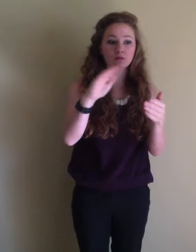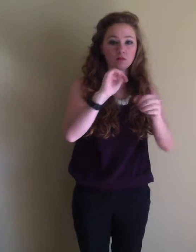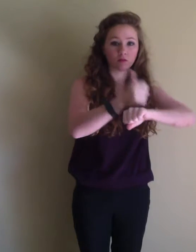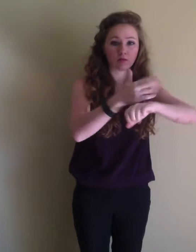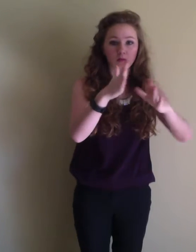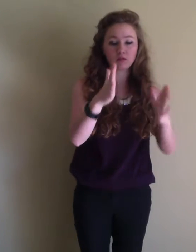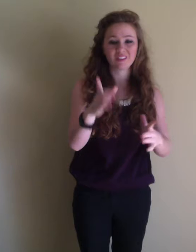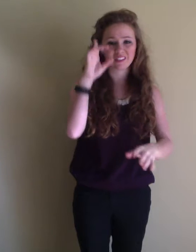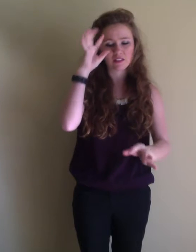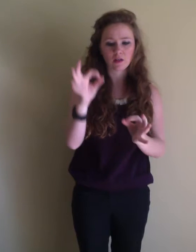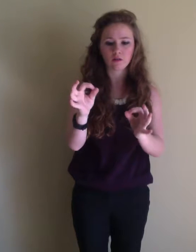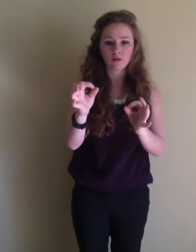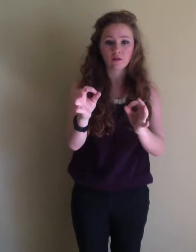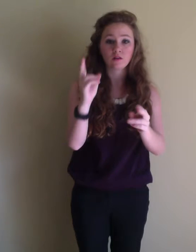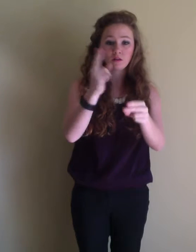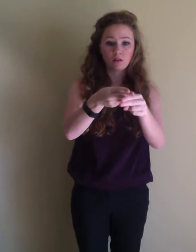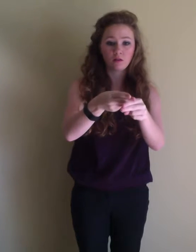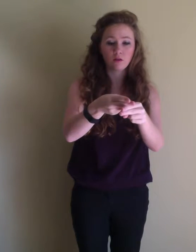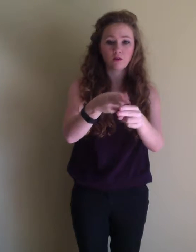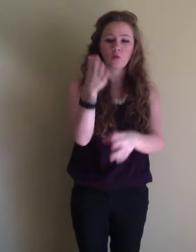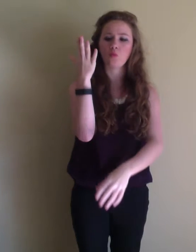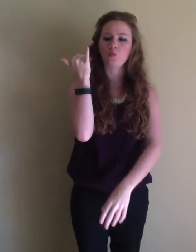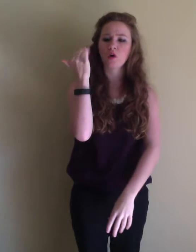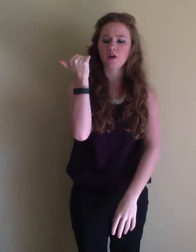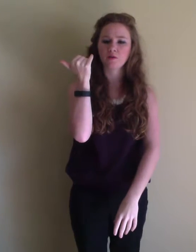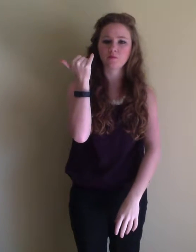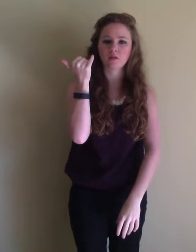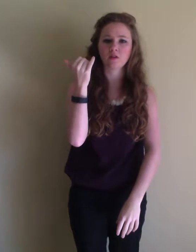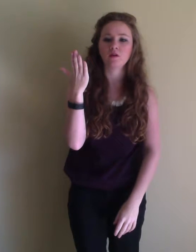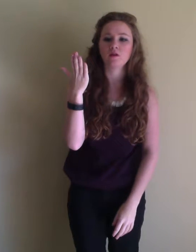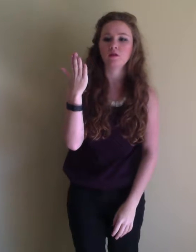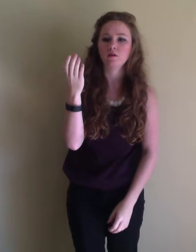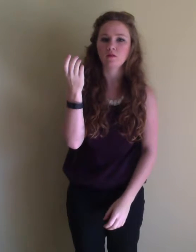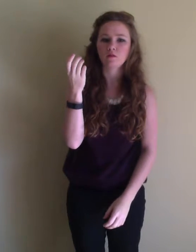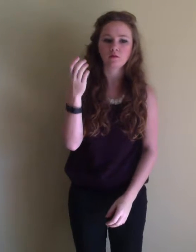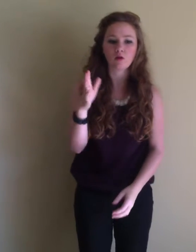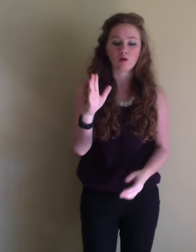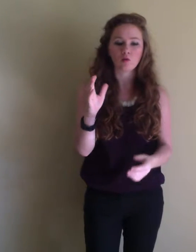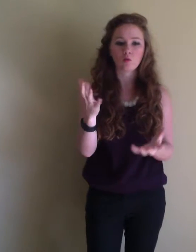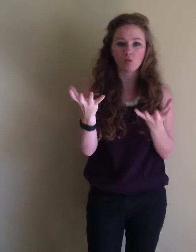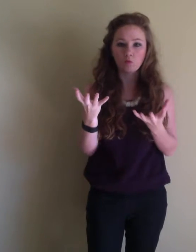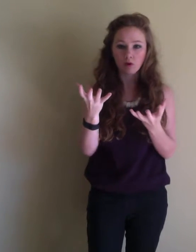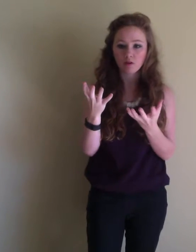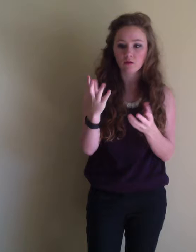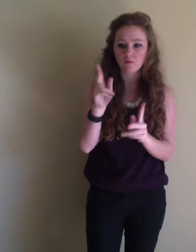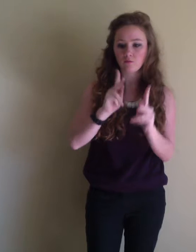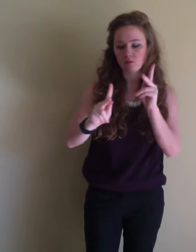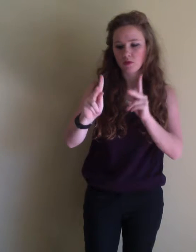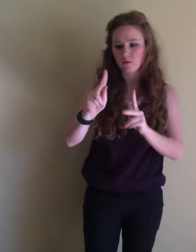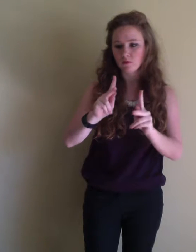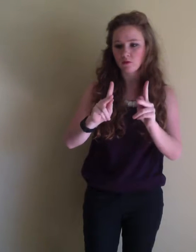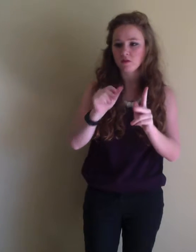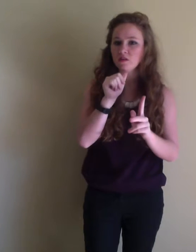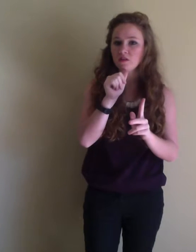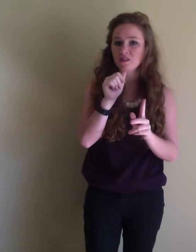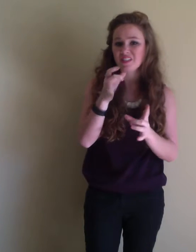have these hard feelings towards them. So they used it as propaganda, as a way to kind of promote anti-British feelings. The Sons of Liberty did this to